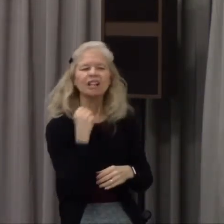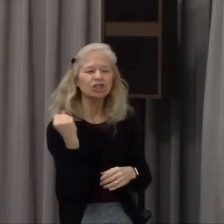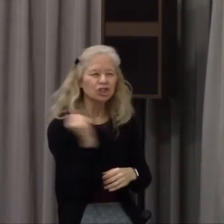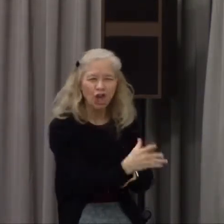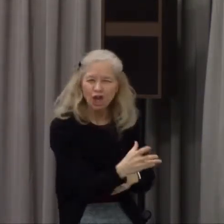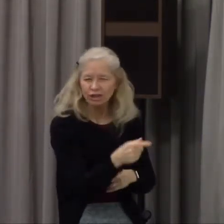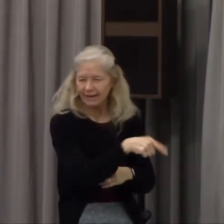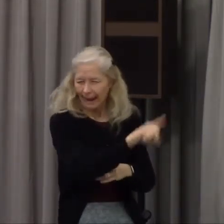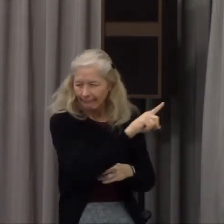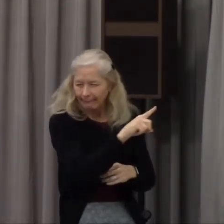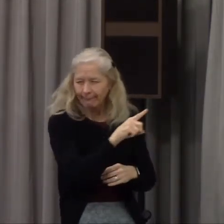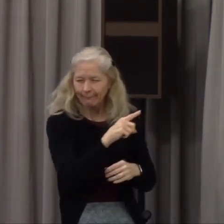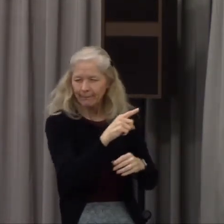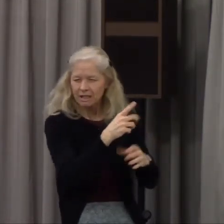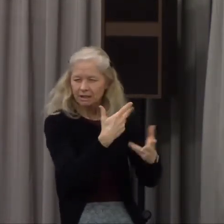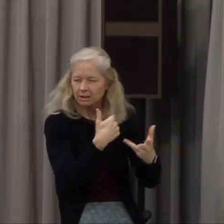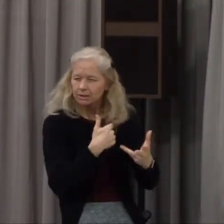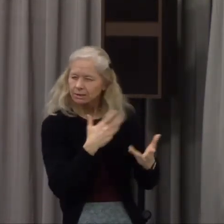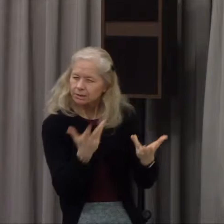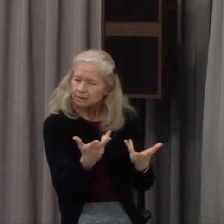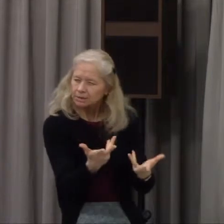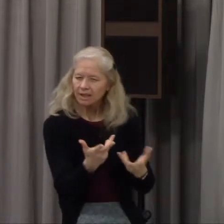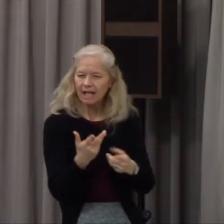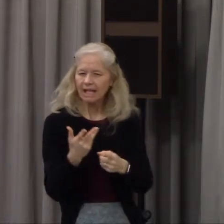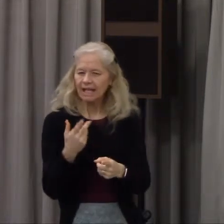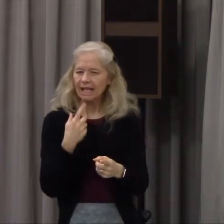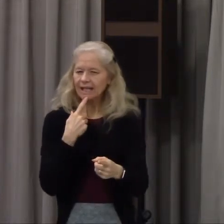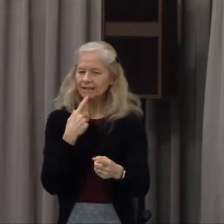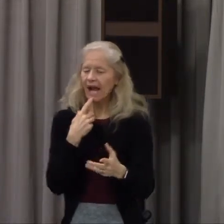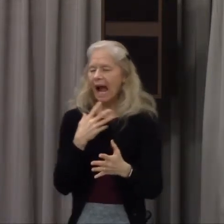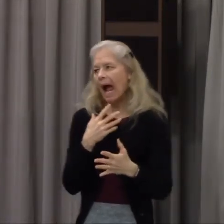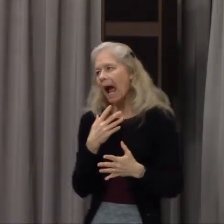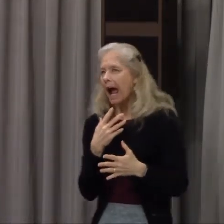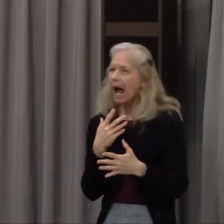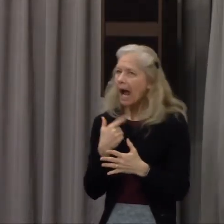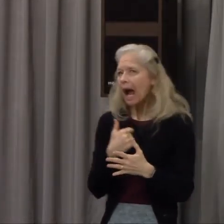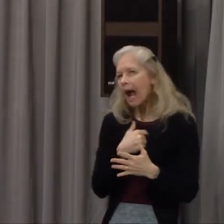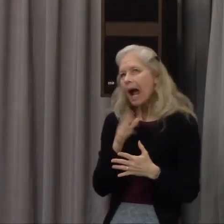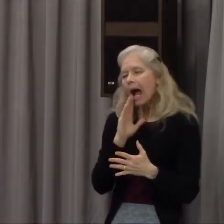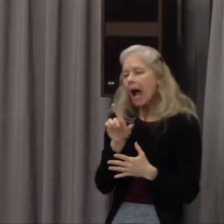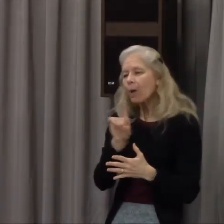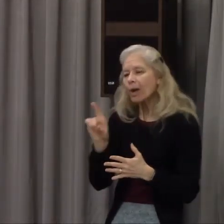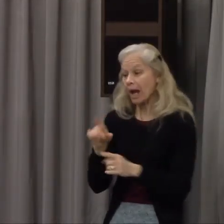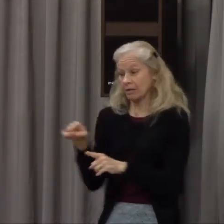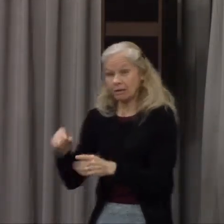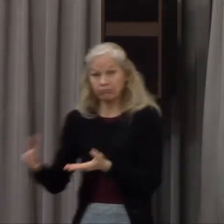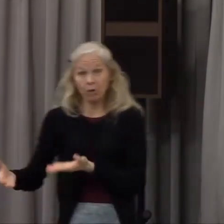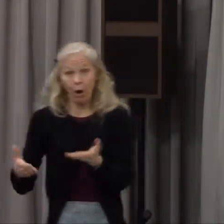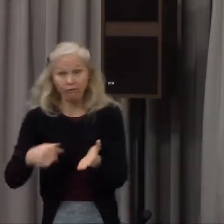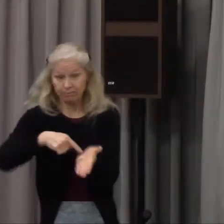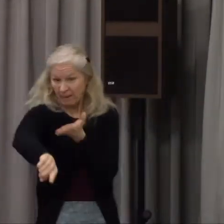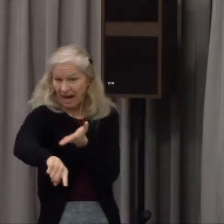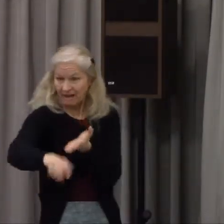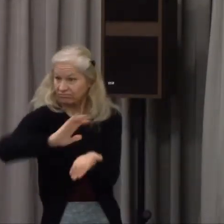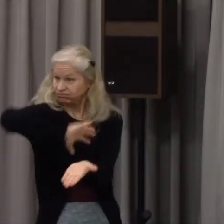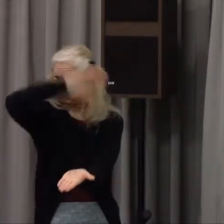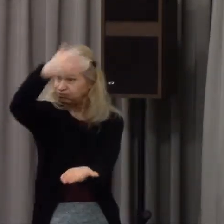money. Balaam says, oh, yeah, I'll come and take care of that for you. God bids him and says in the